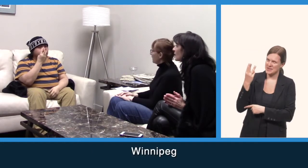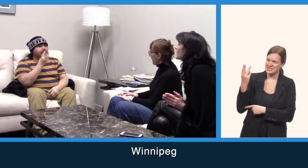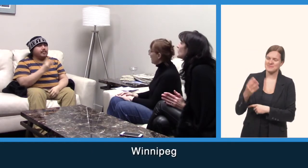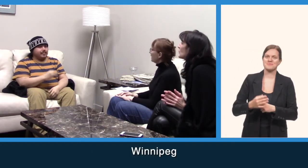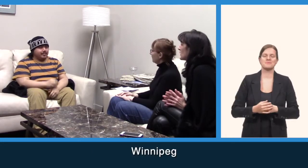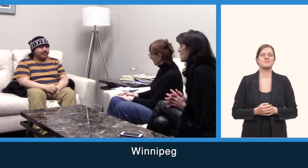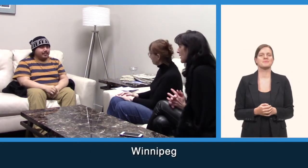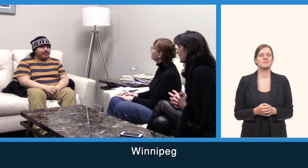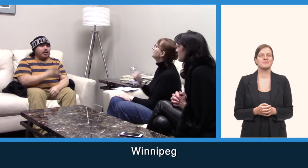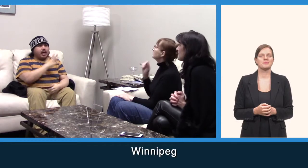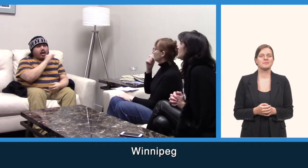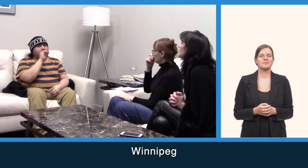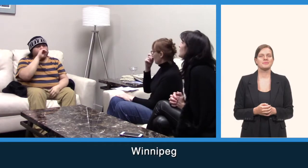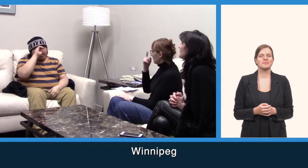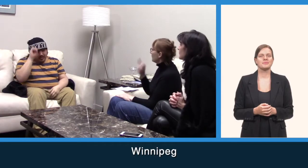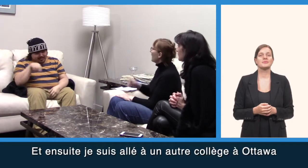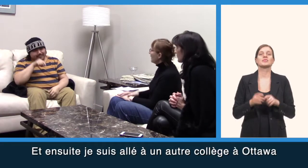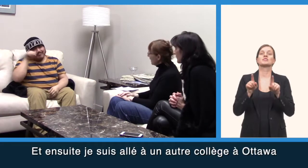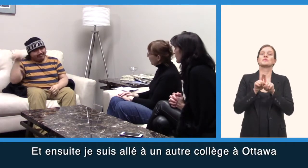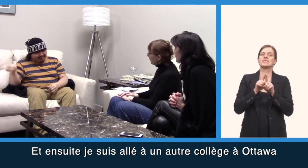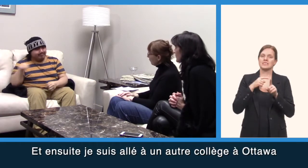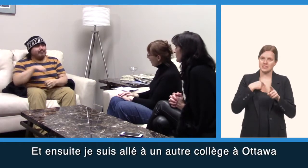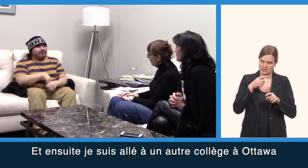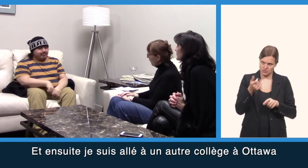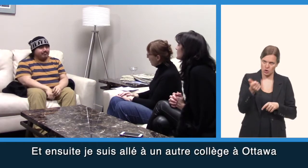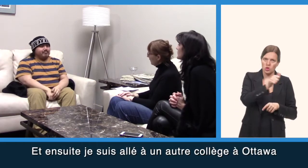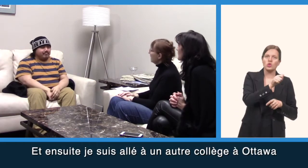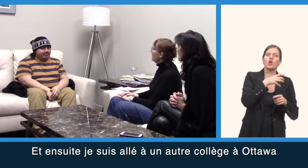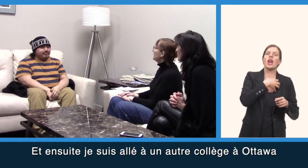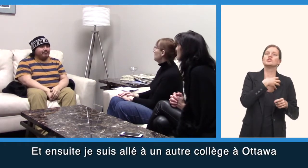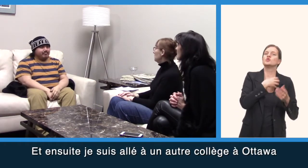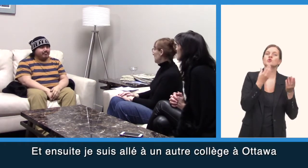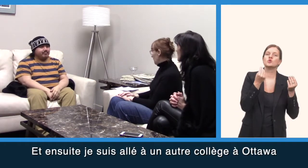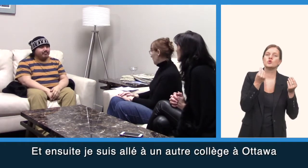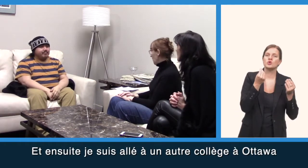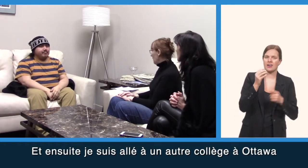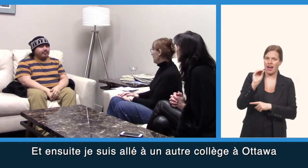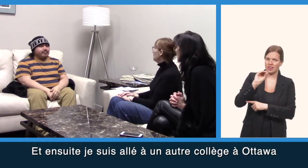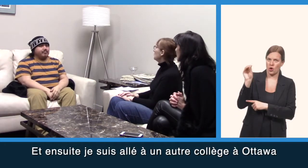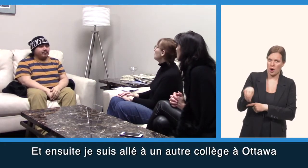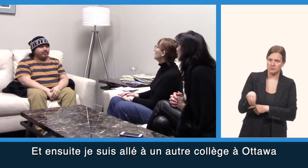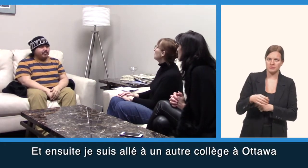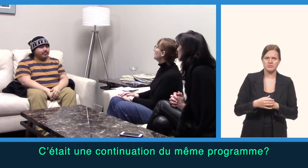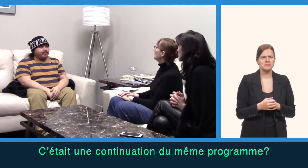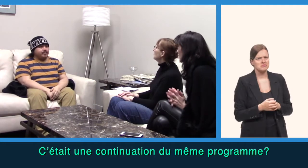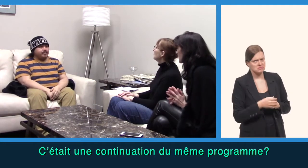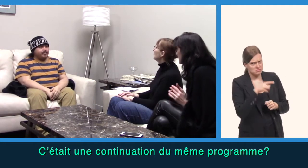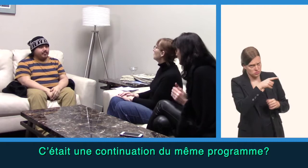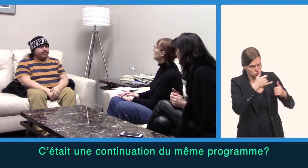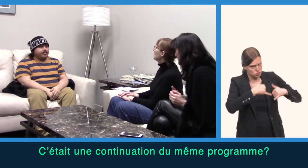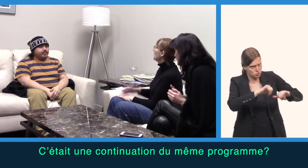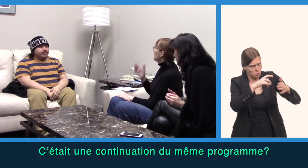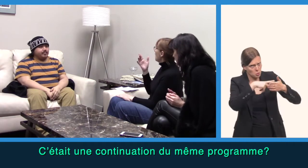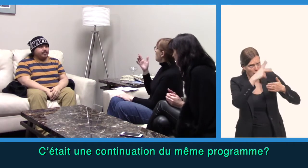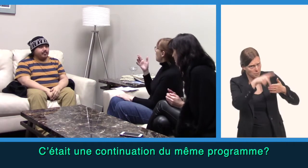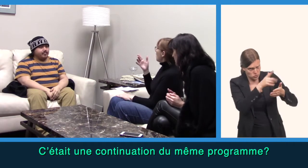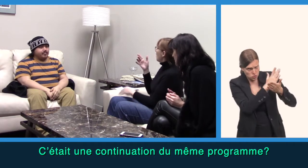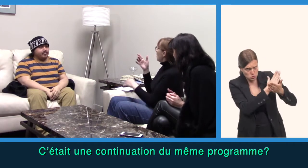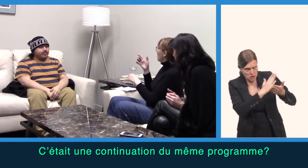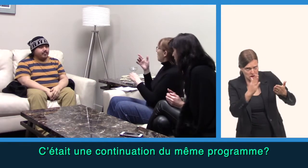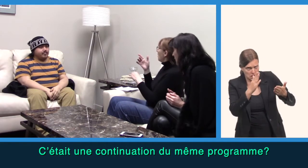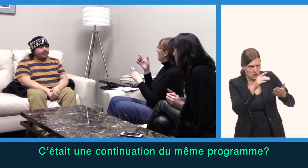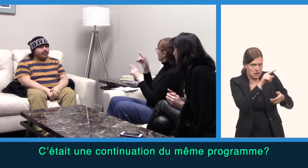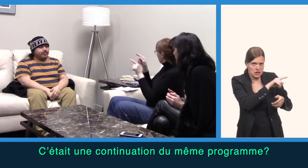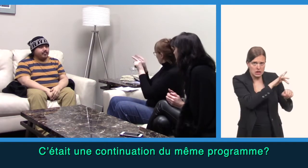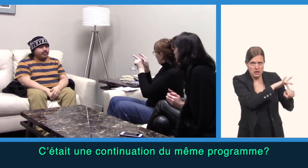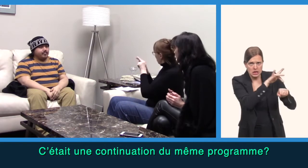That's in Winnipeg. Winnipeg. And then I went to Ottawa Mm-hmm. to another college. Was that a continuation of the